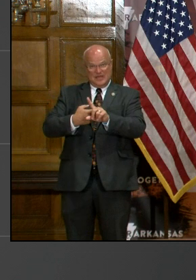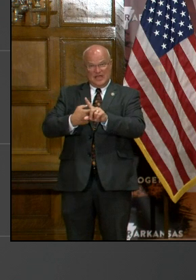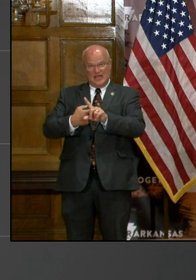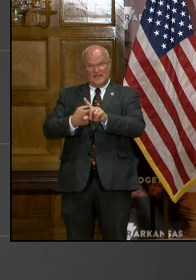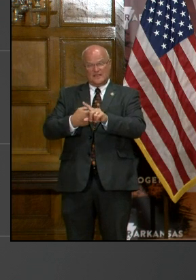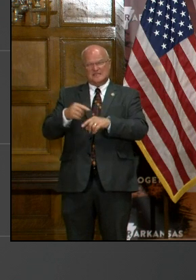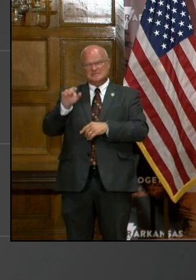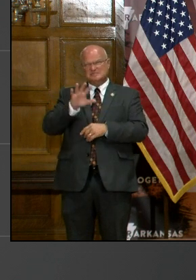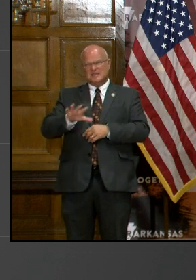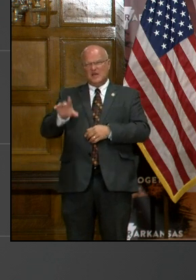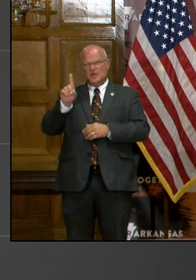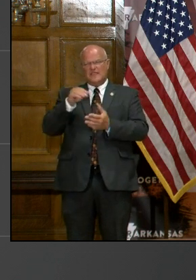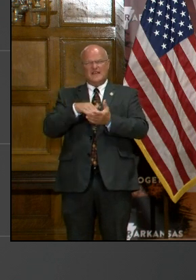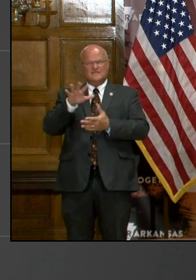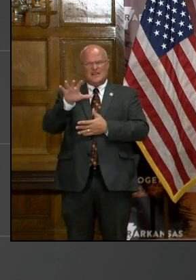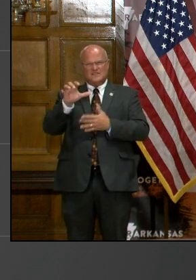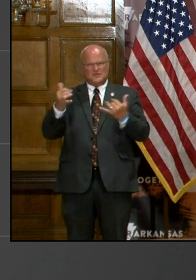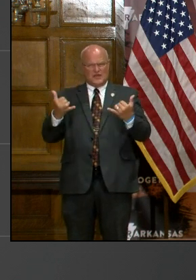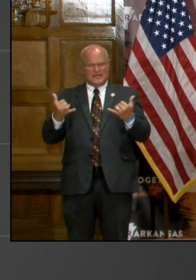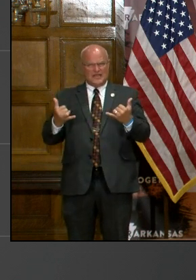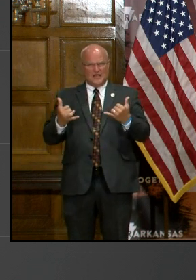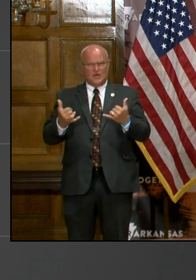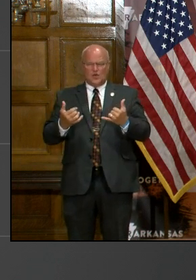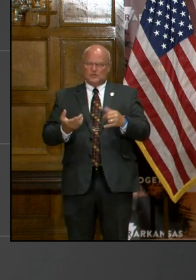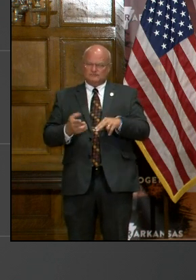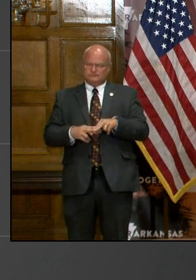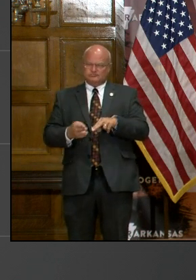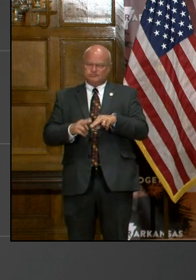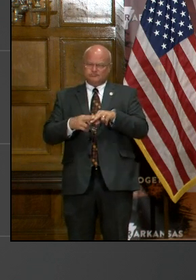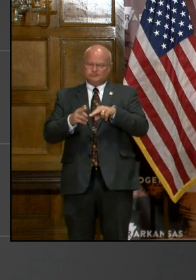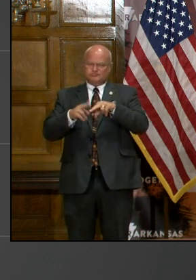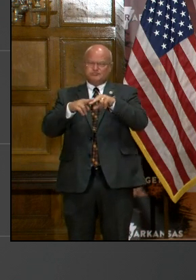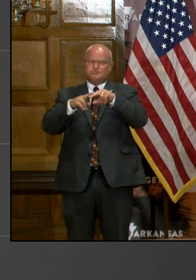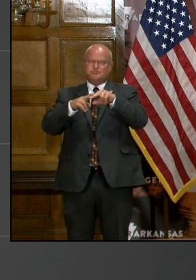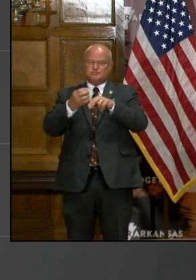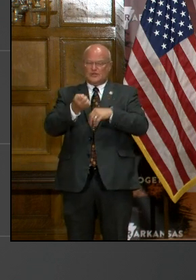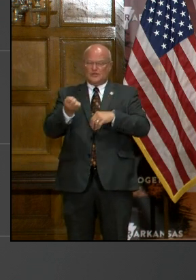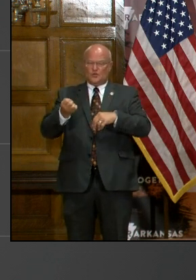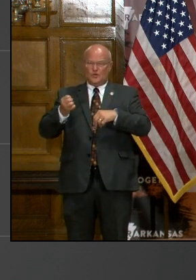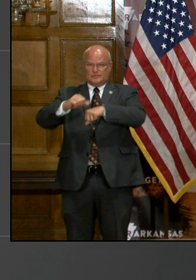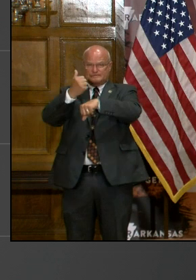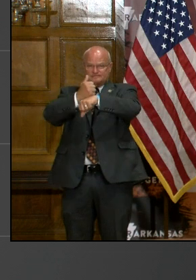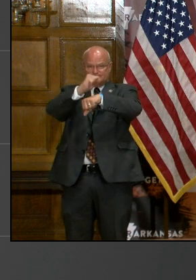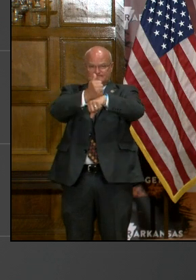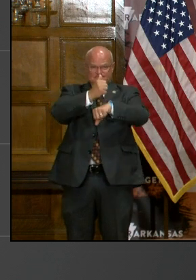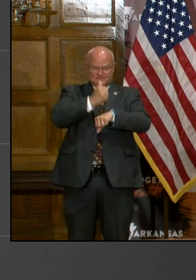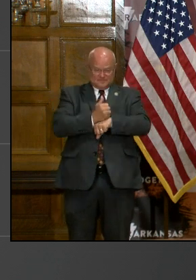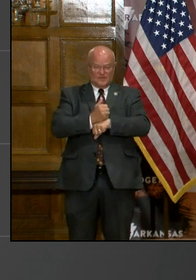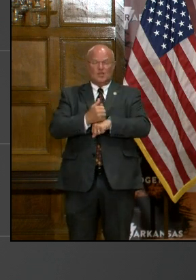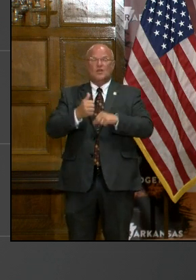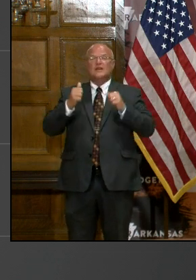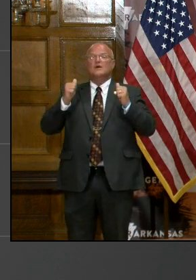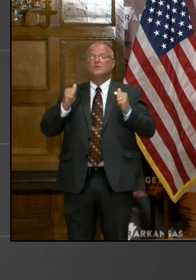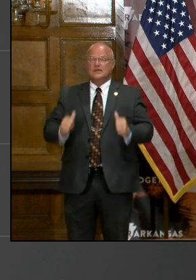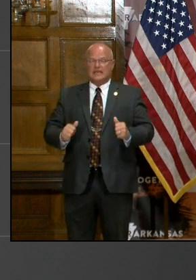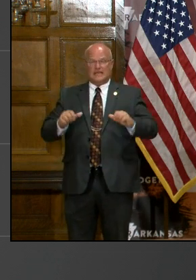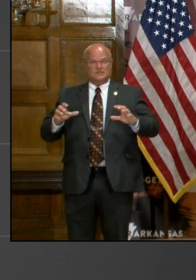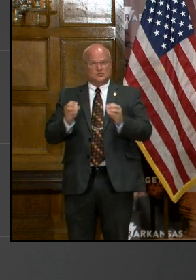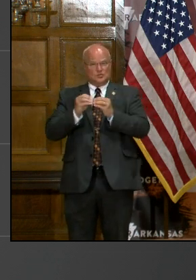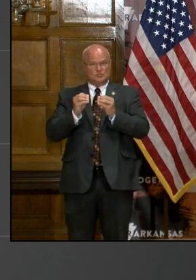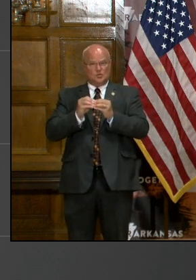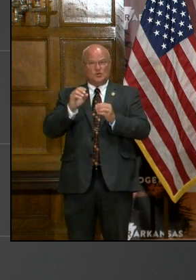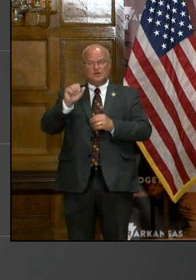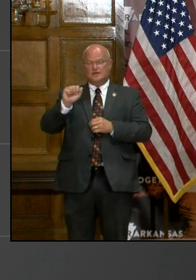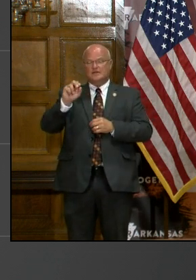We're at about 1,500, so we want to accelerate that. Hopefully when our equipment gets on board, we'll be able to do